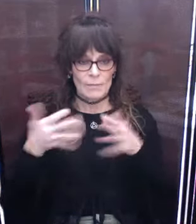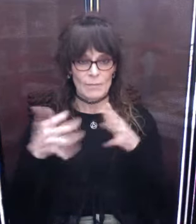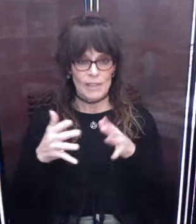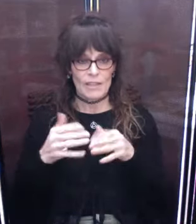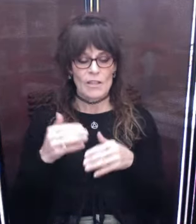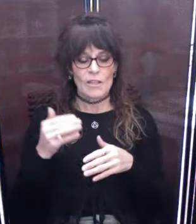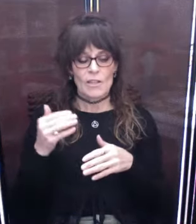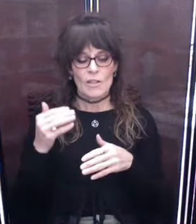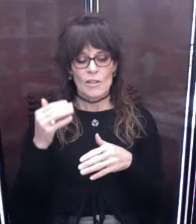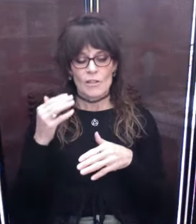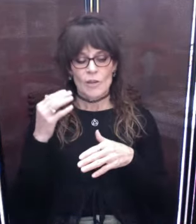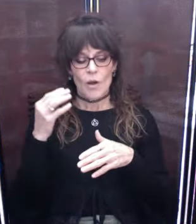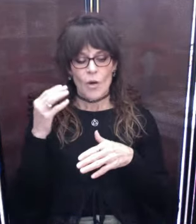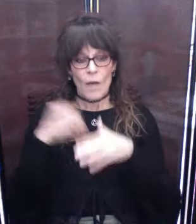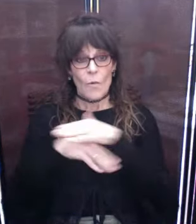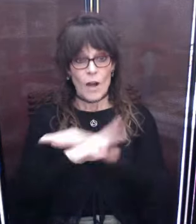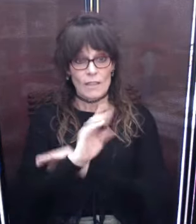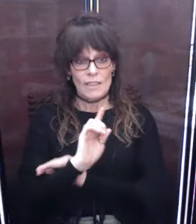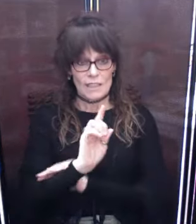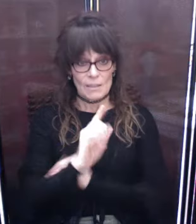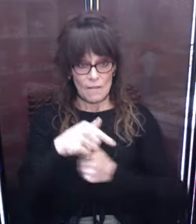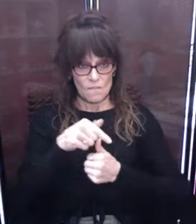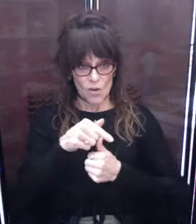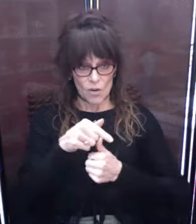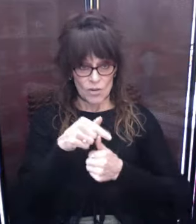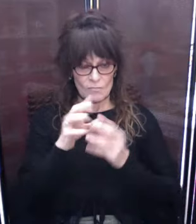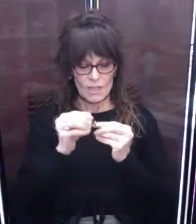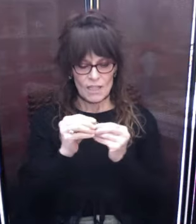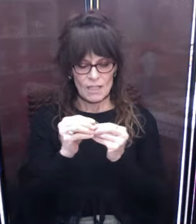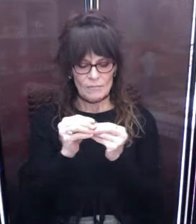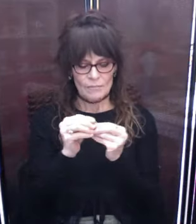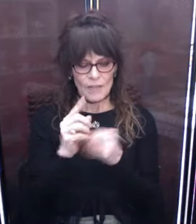And you guys did what AA does.